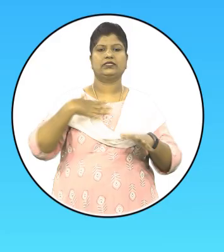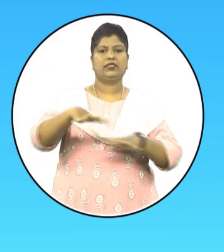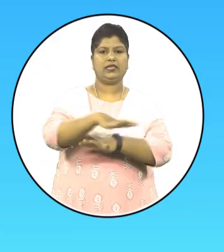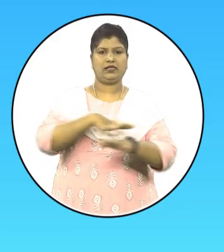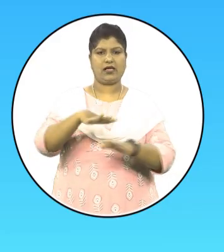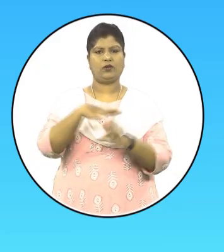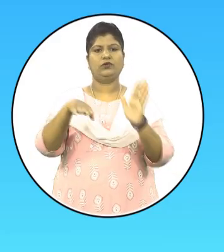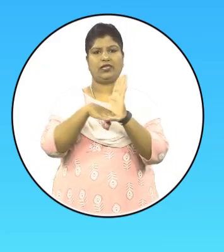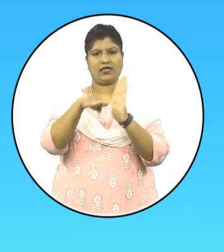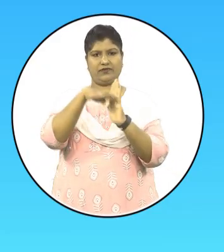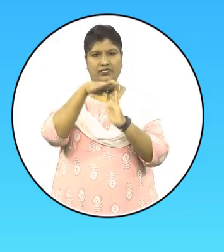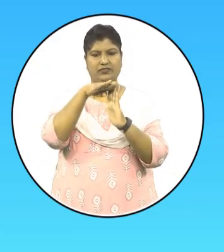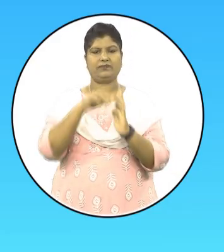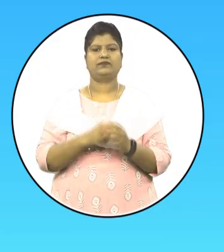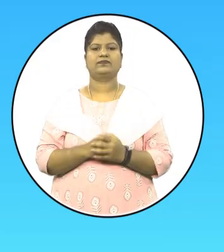level.